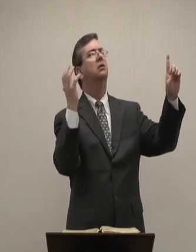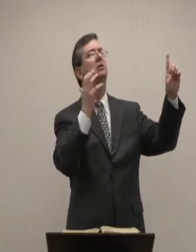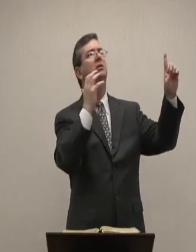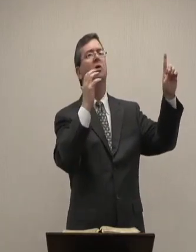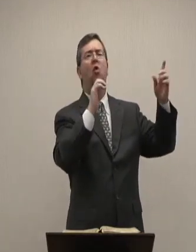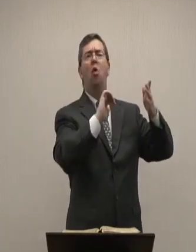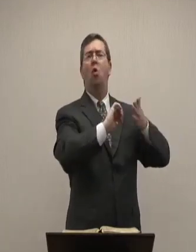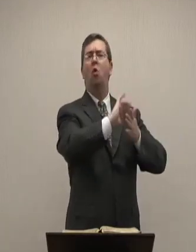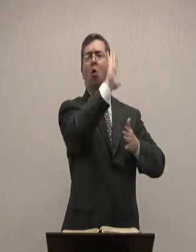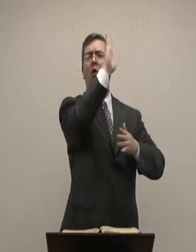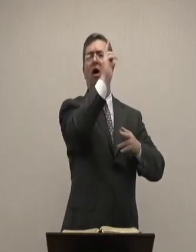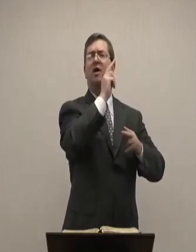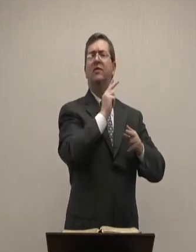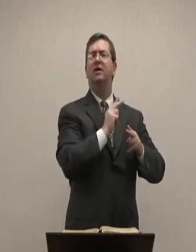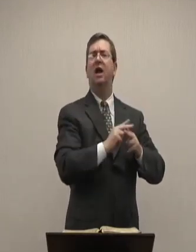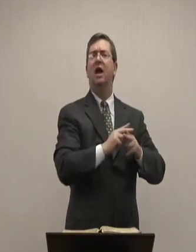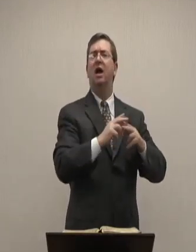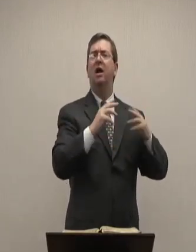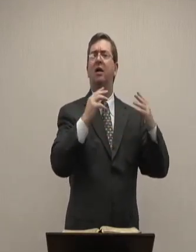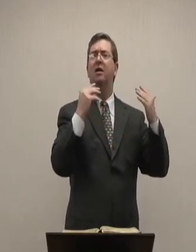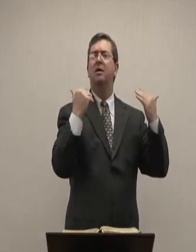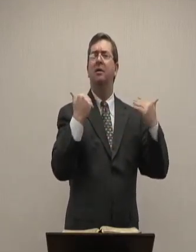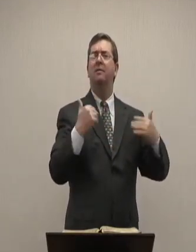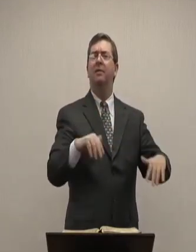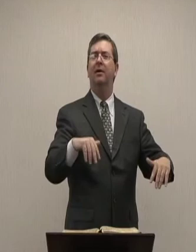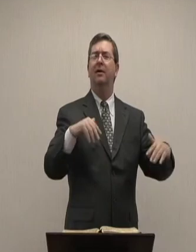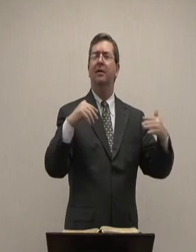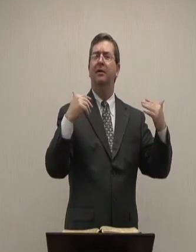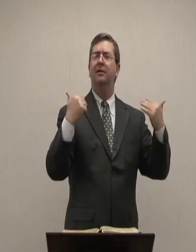They were blessing God. His holy name.